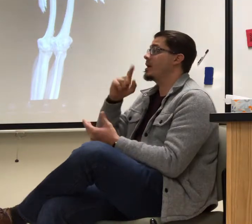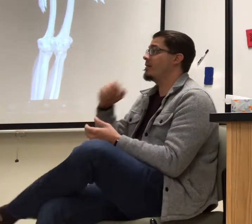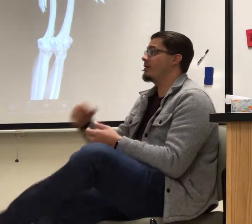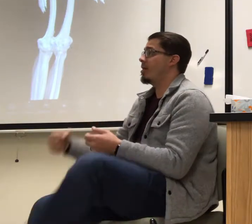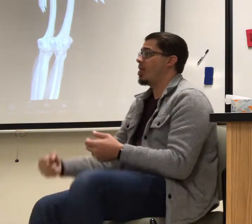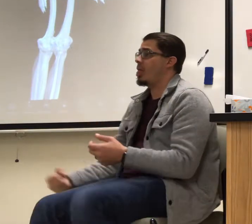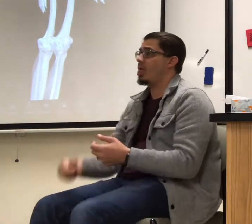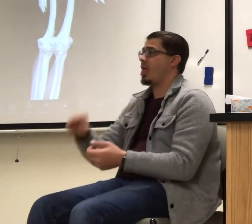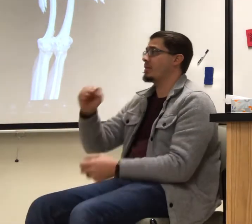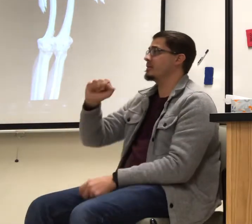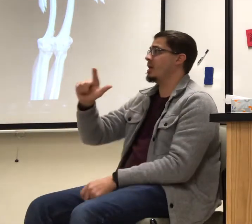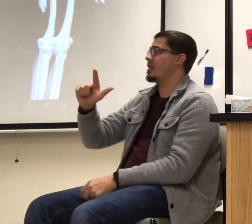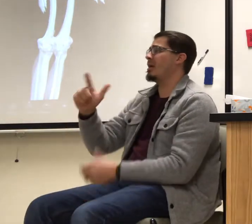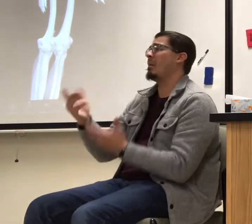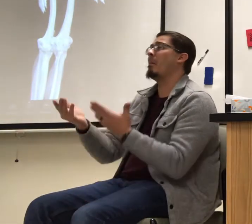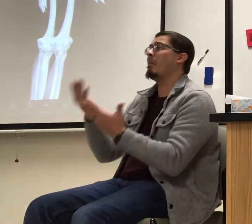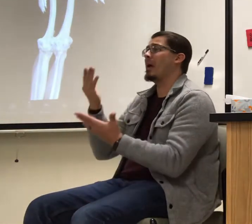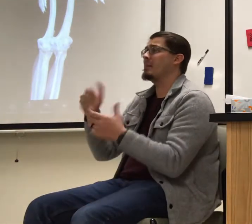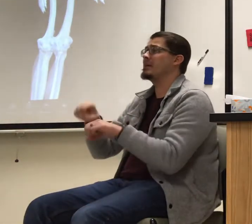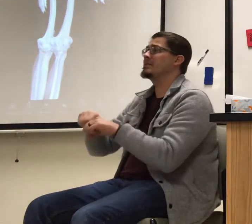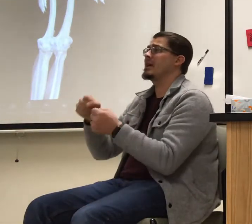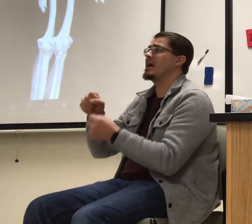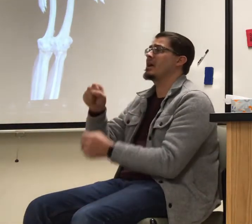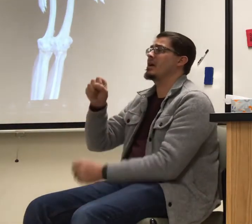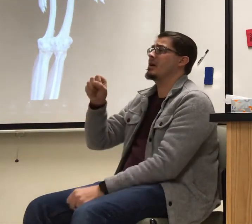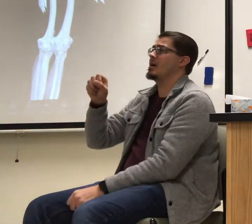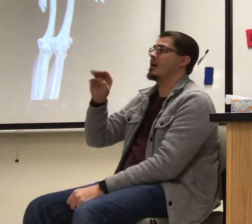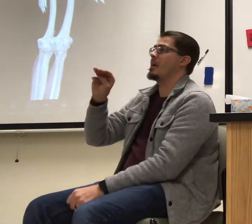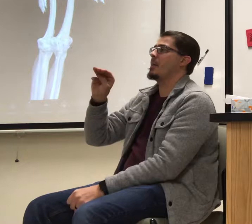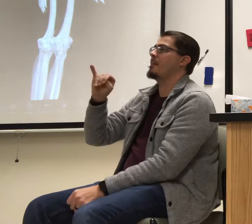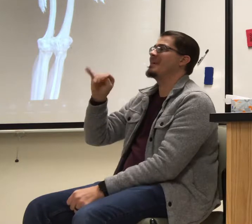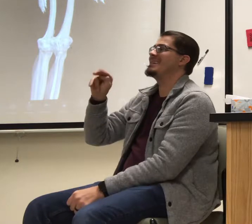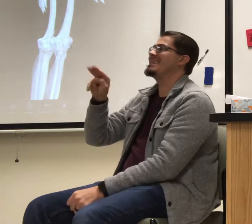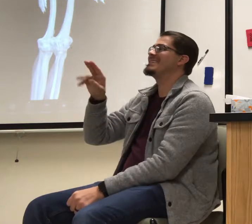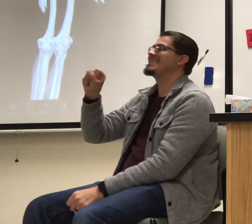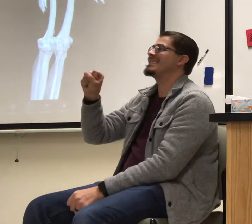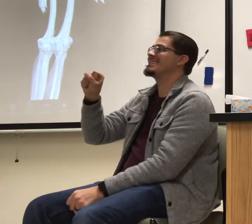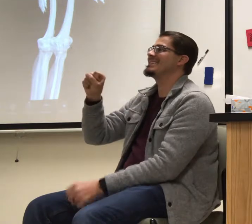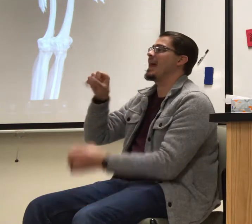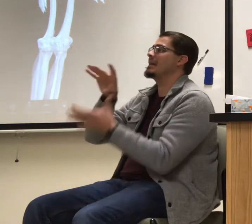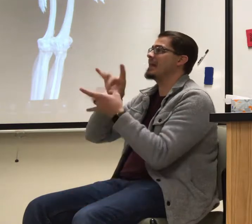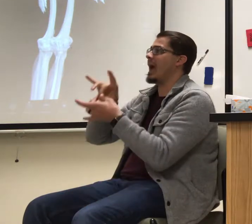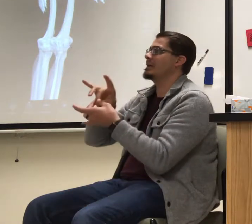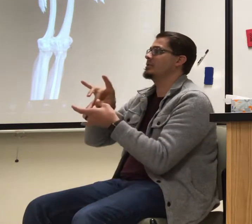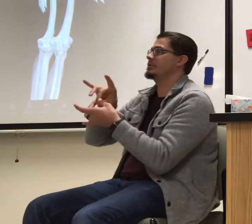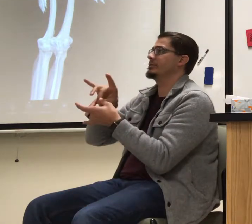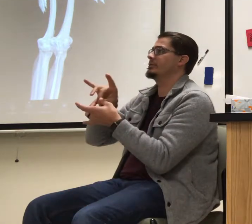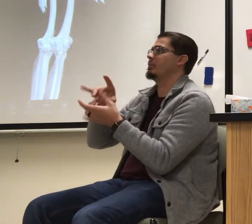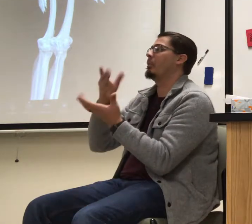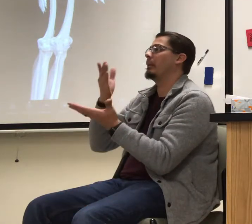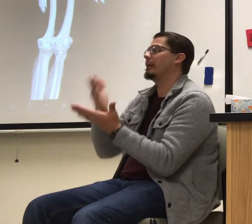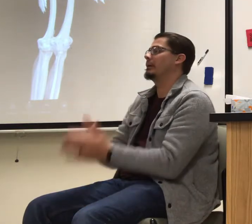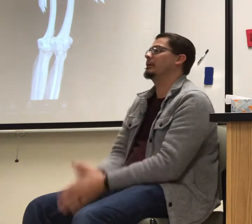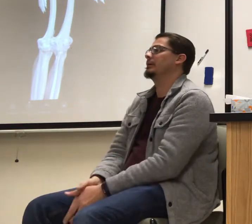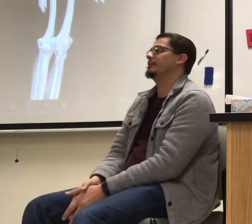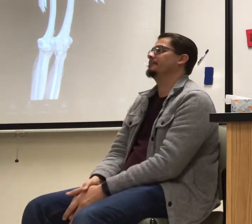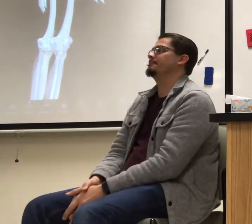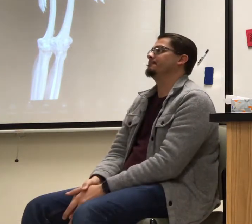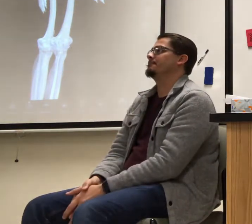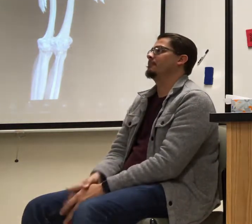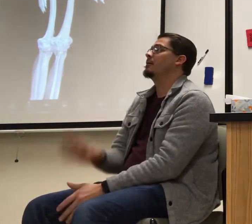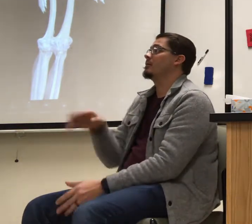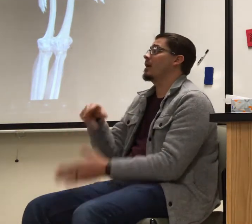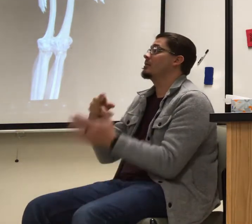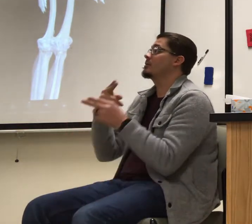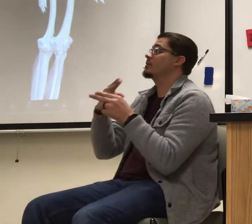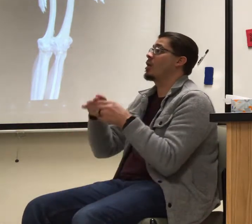the MCL, you might tear the meniscus that's attached to it. Okay, so that's